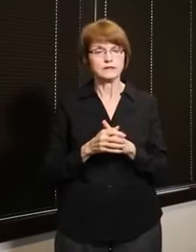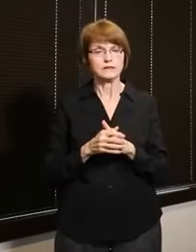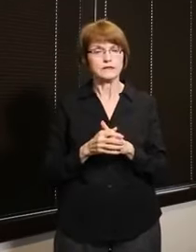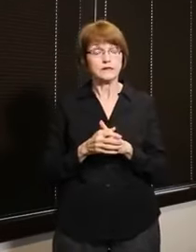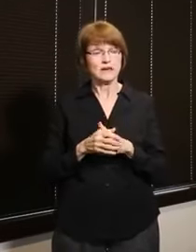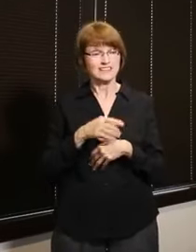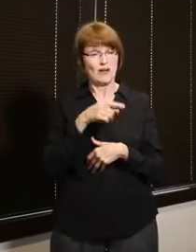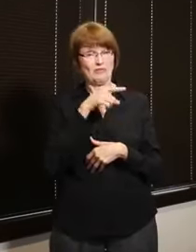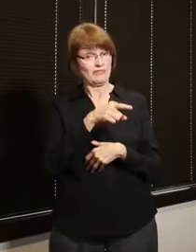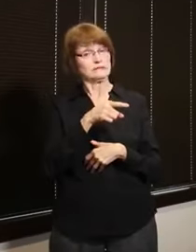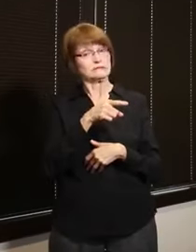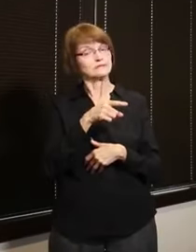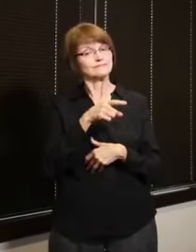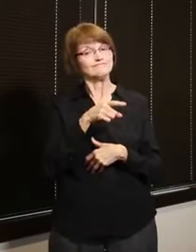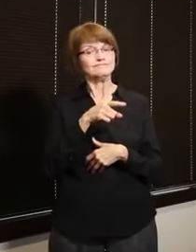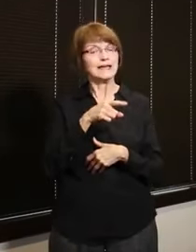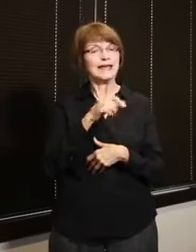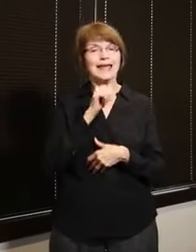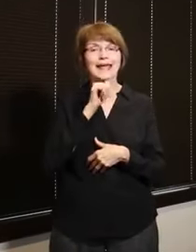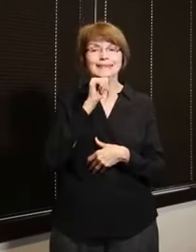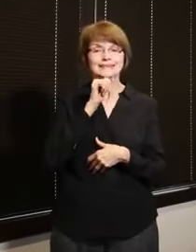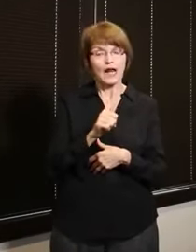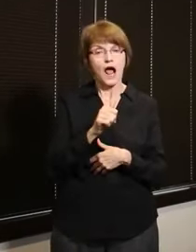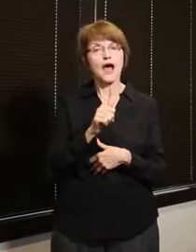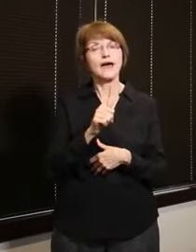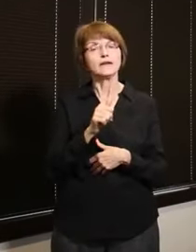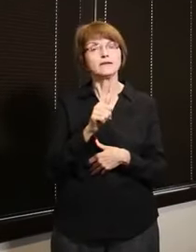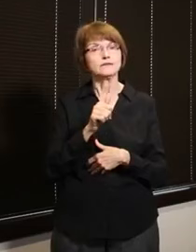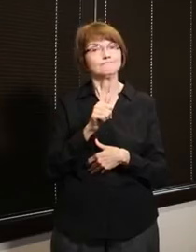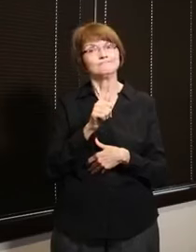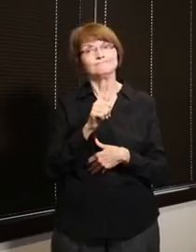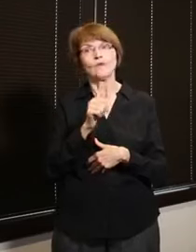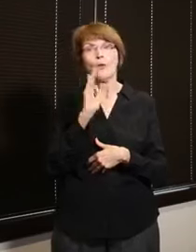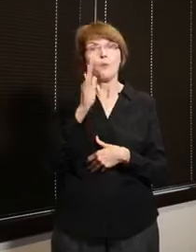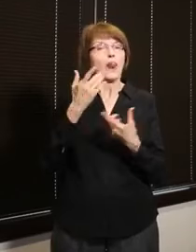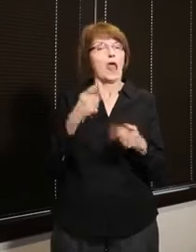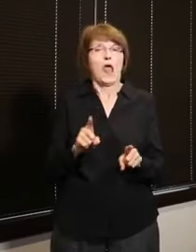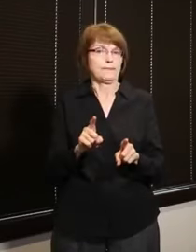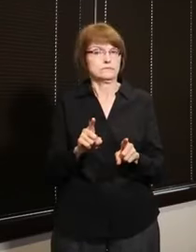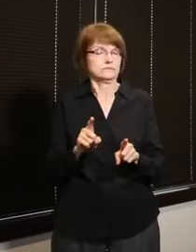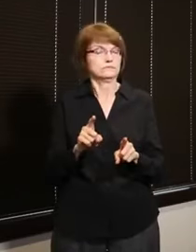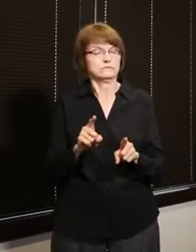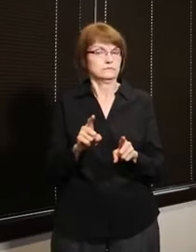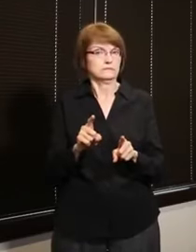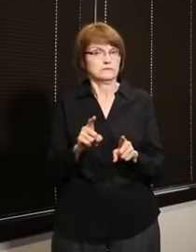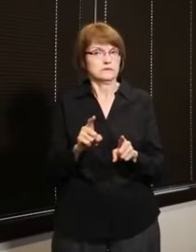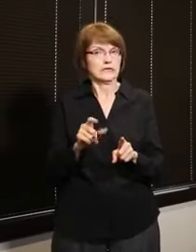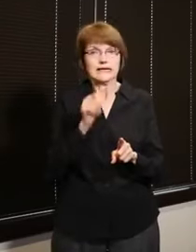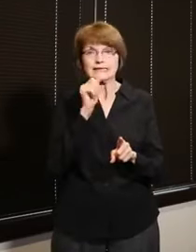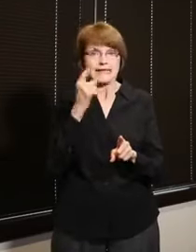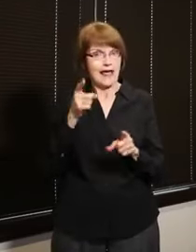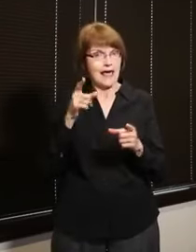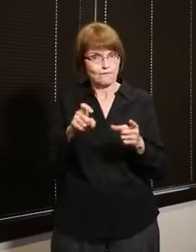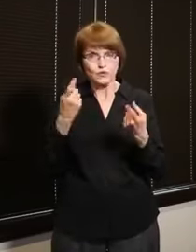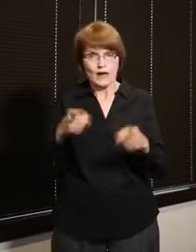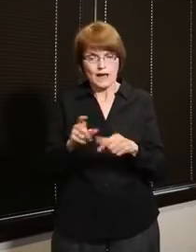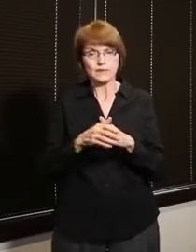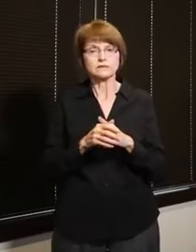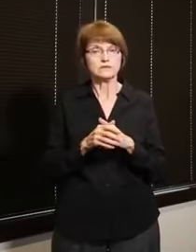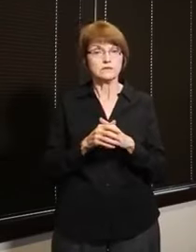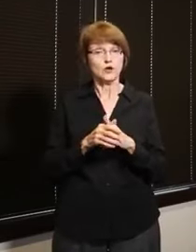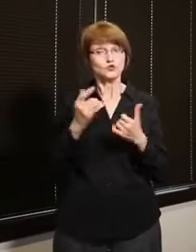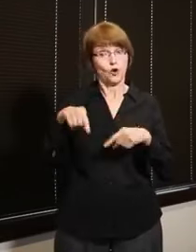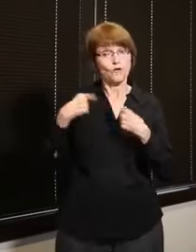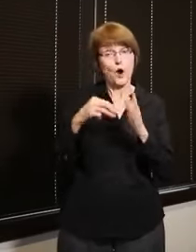probabilities, so this doesn't have to be our reality, right? So our models are tracking